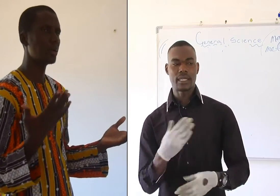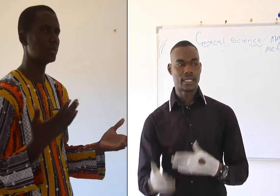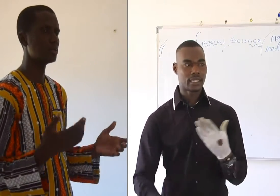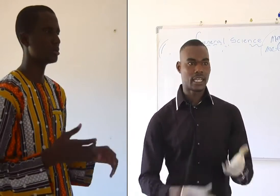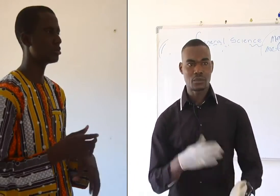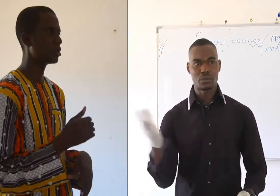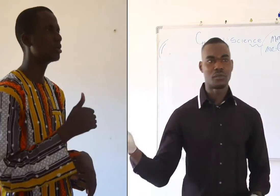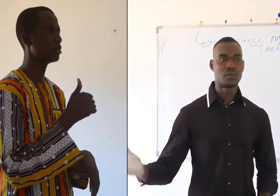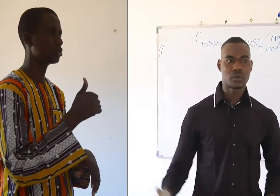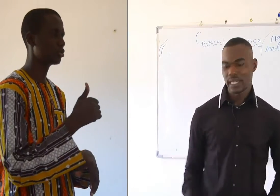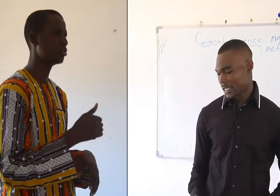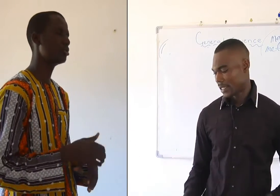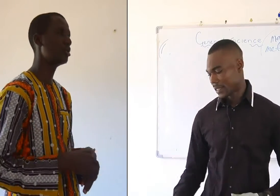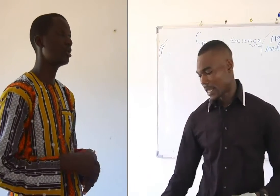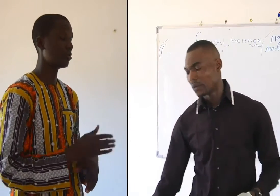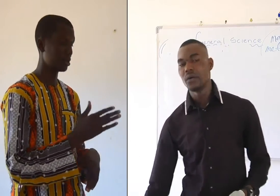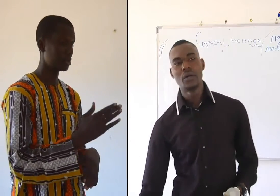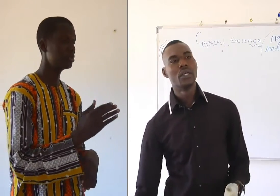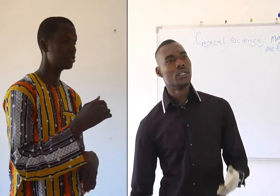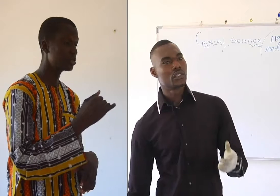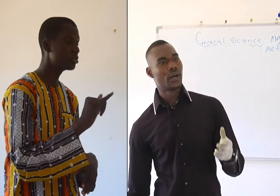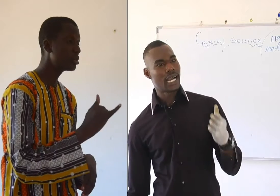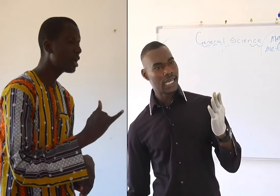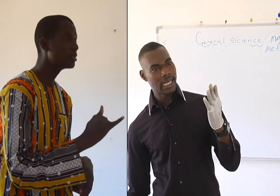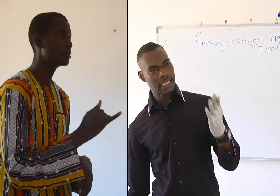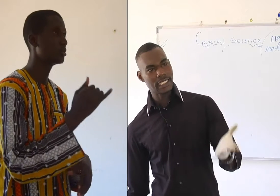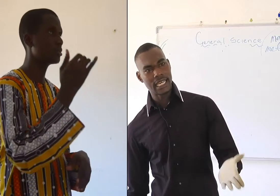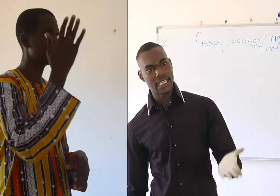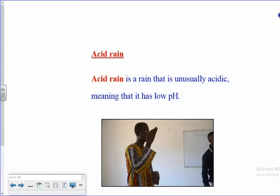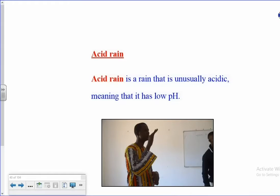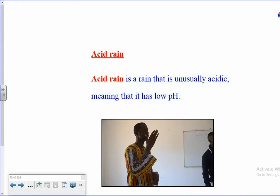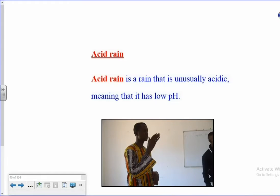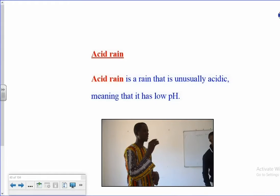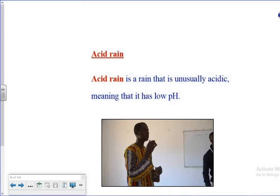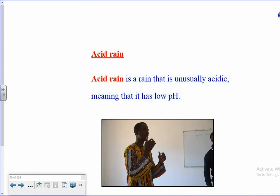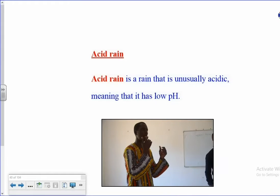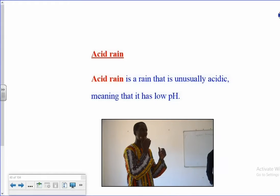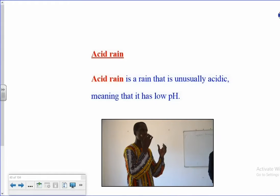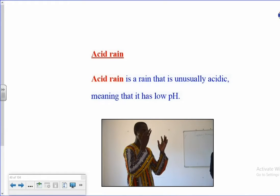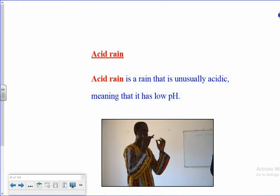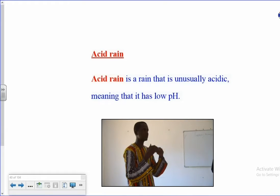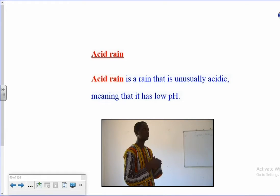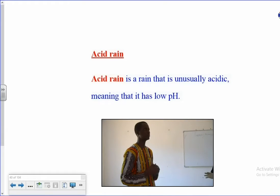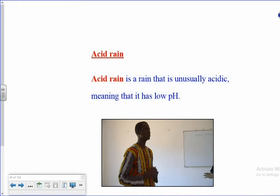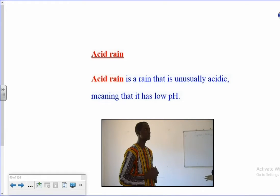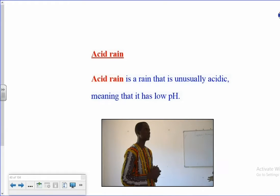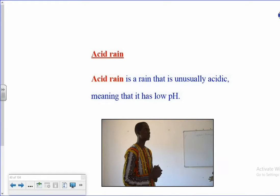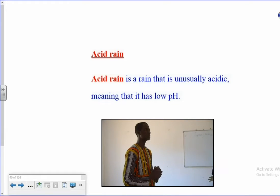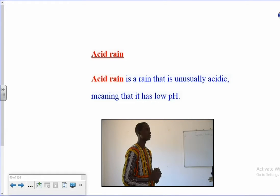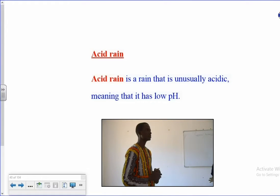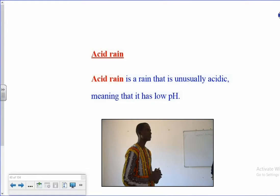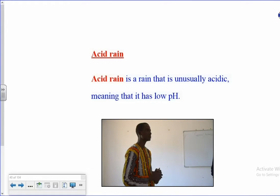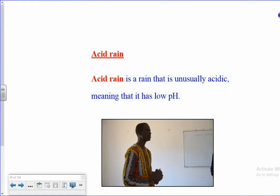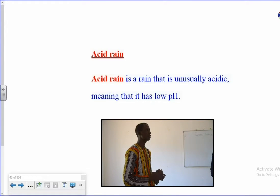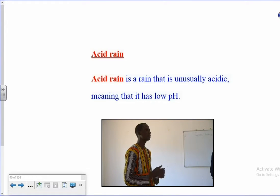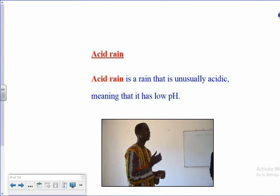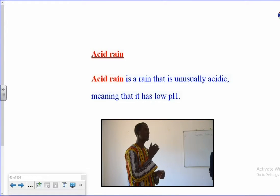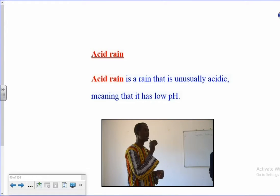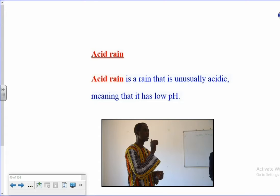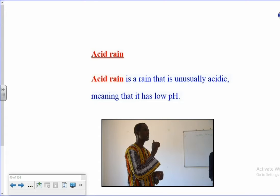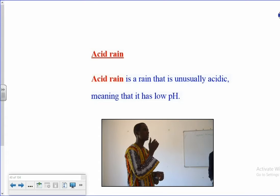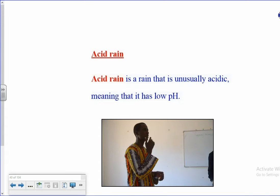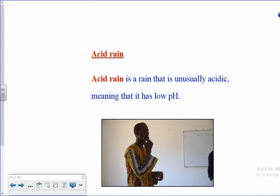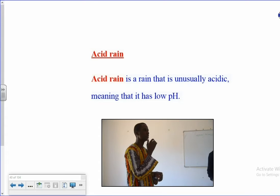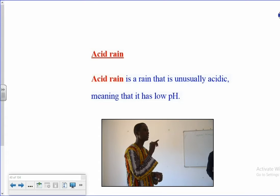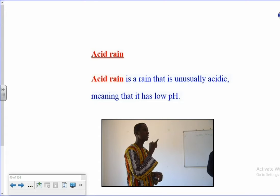We'll explain that as we move on through the lesson now. So acid rain is a rain that is unusually acidic, meaning that it